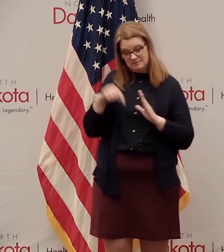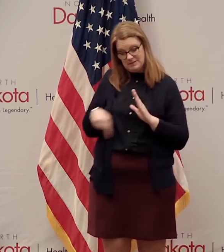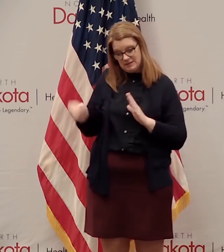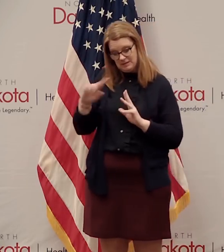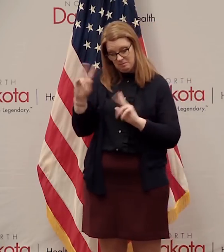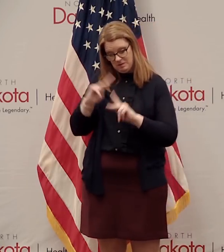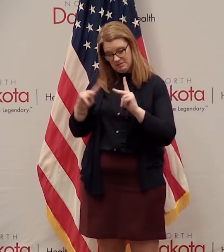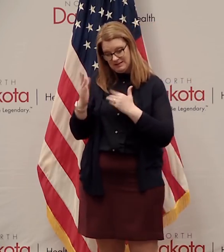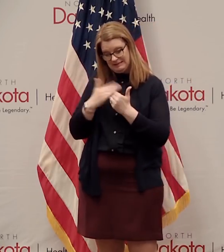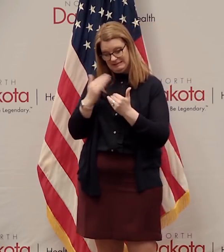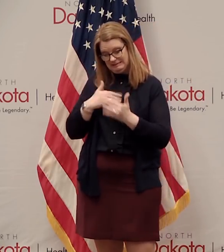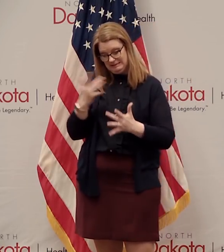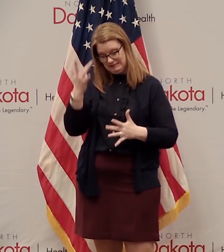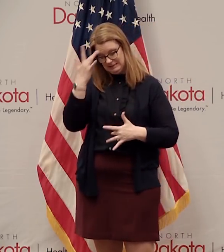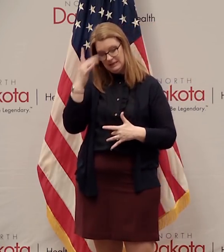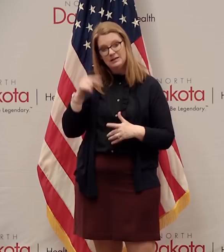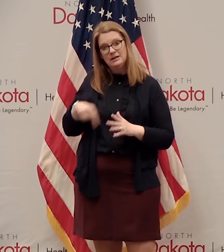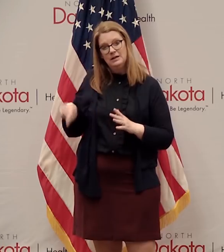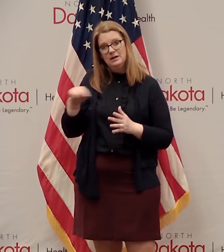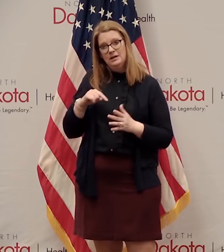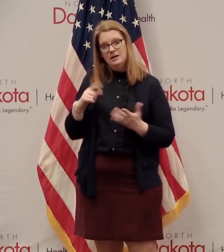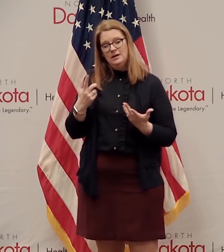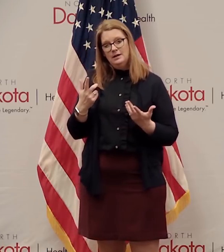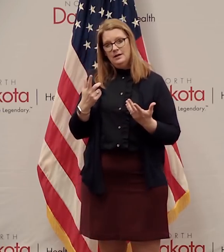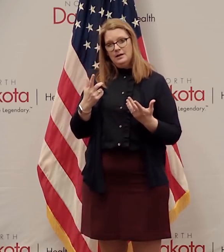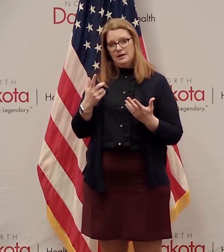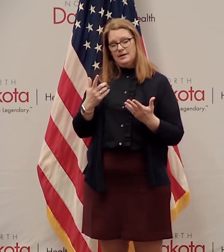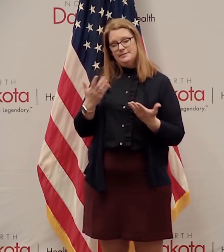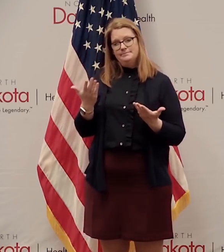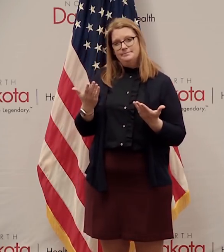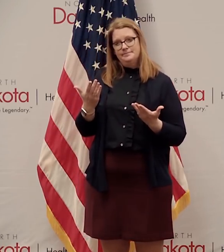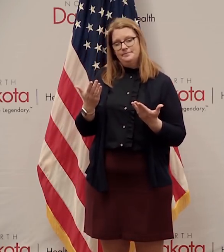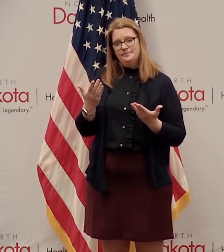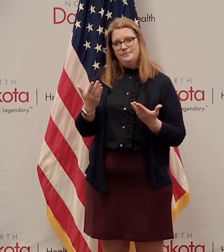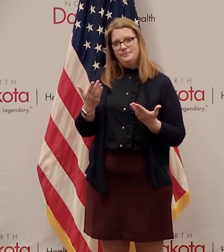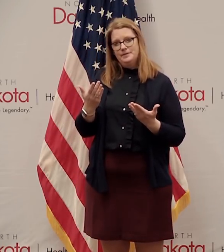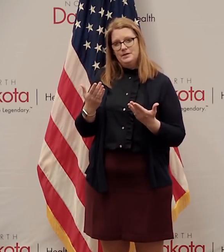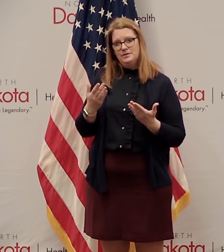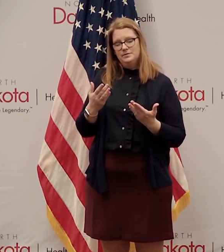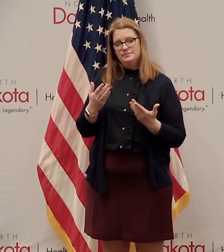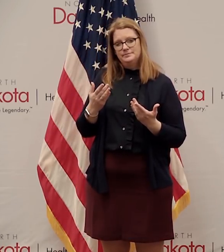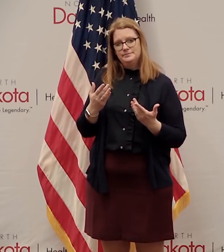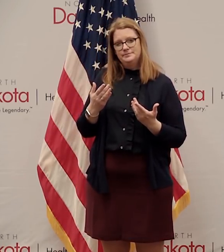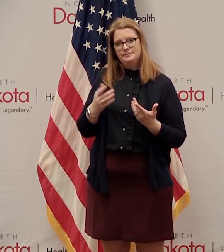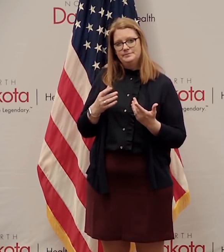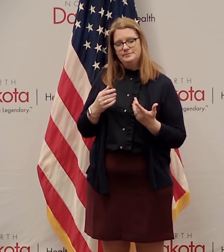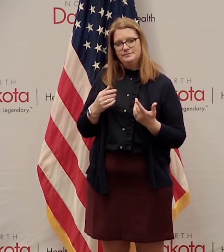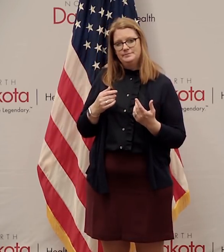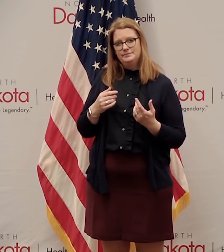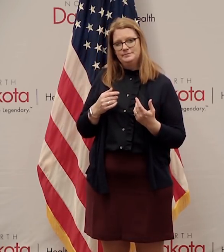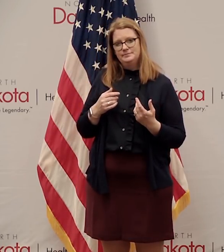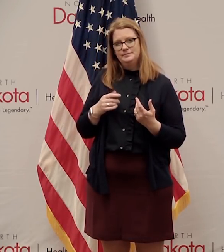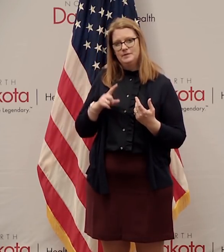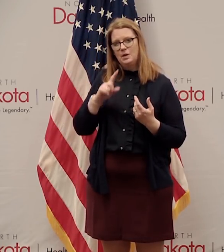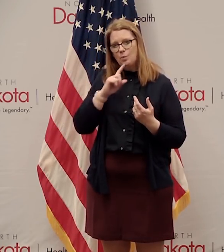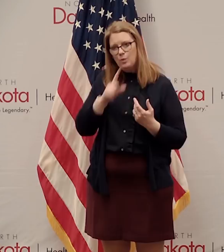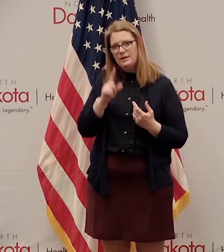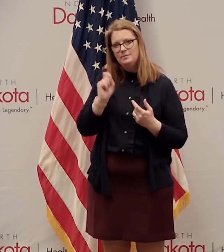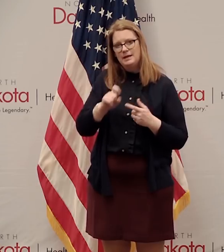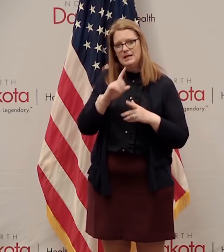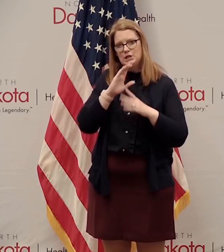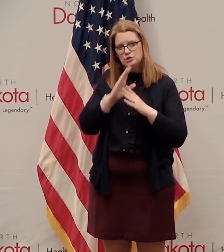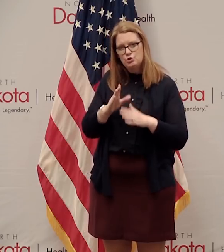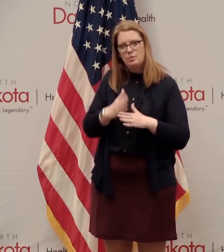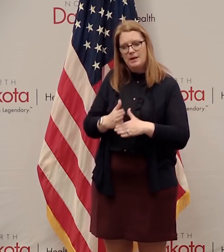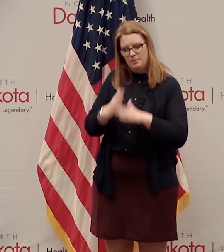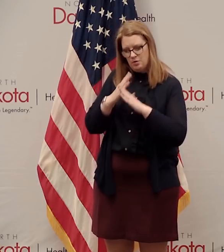which is maybe gave some of that in the answer I just gave to the prior question, which is we have to make sure that we're able to protect those